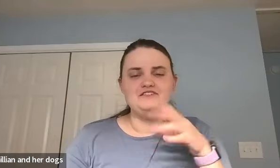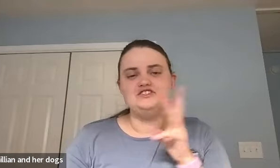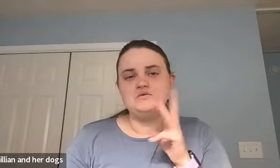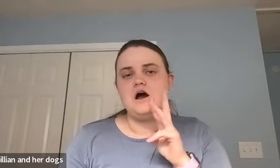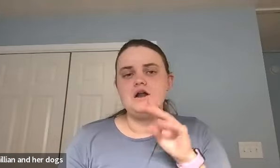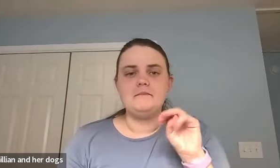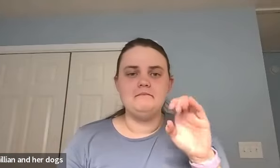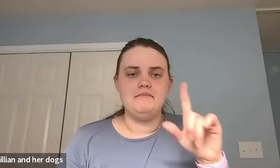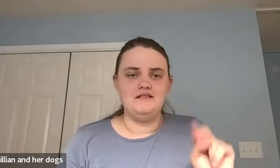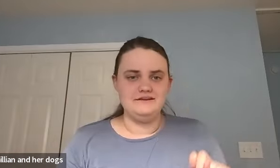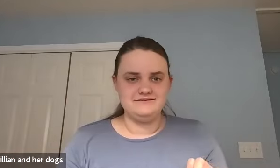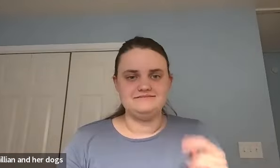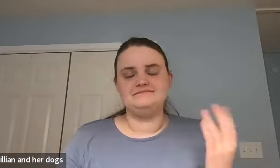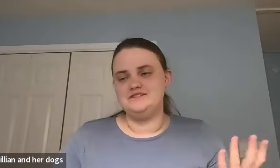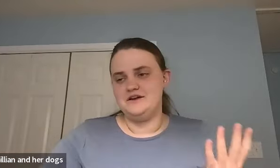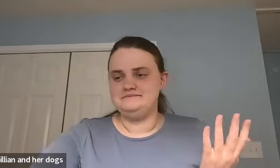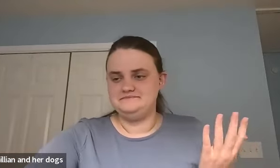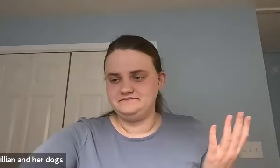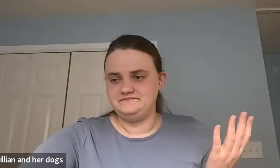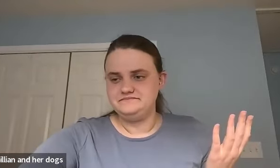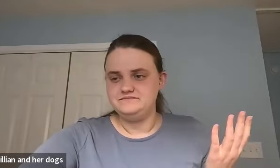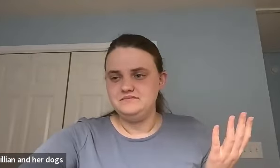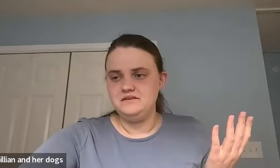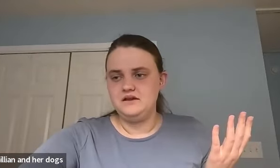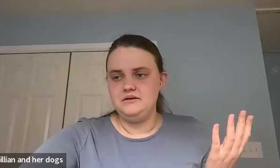just do watermelon. So, okay.